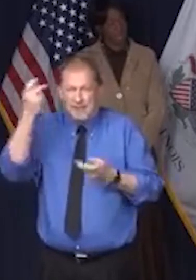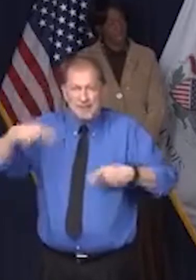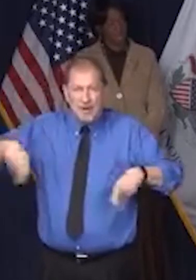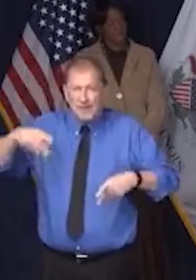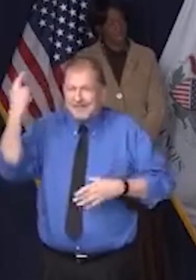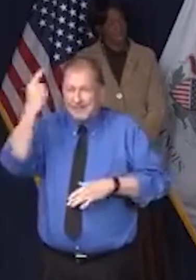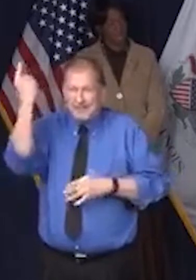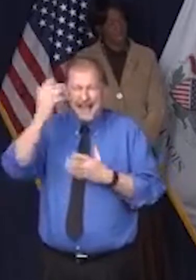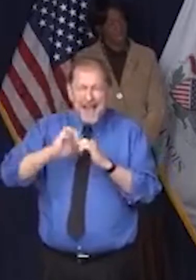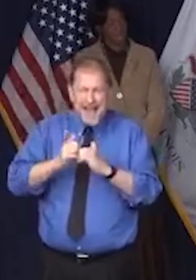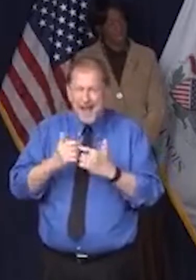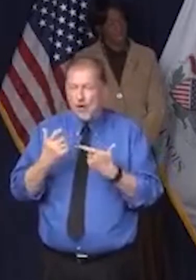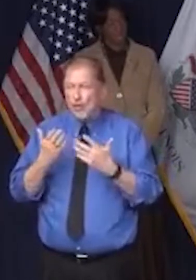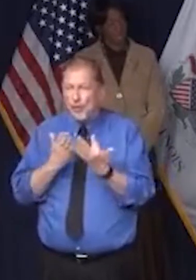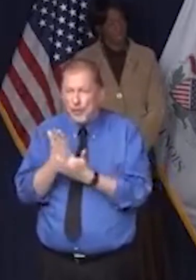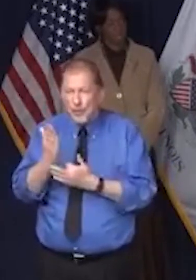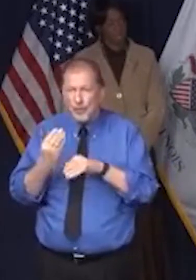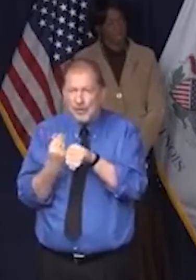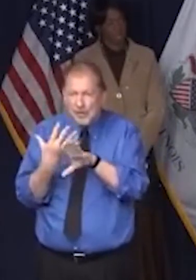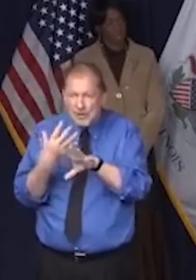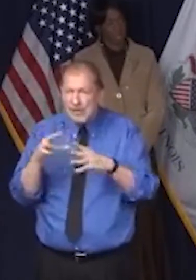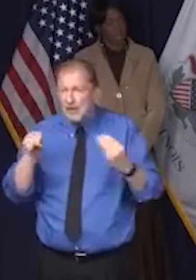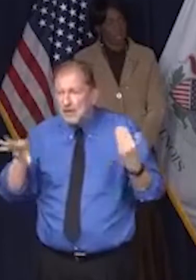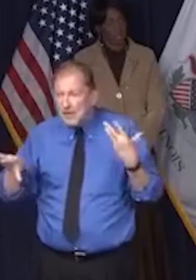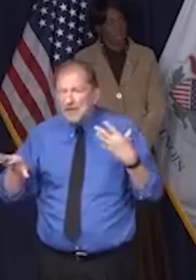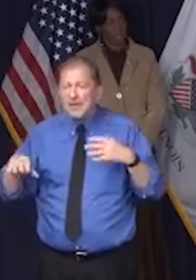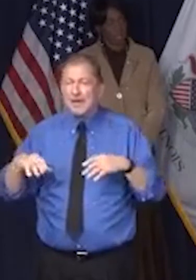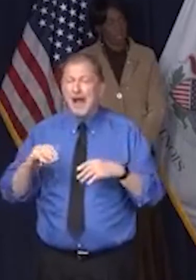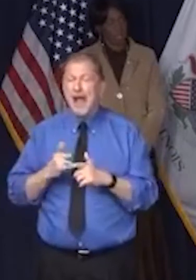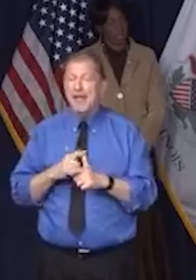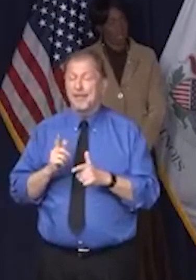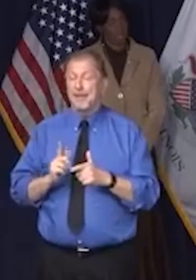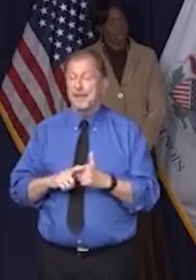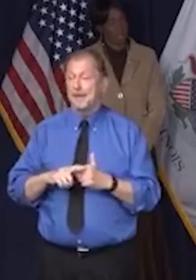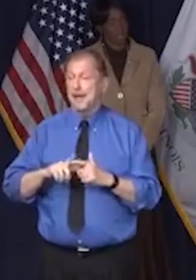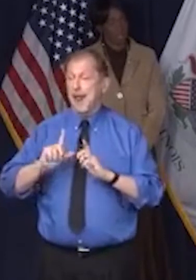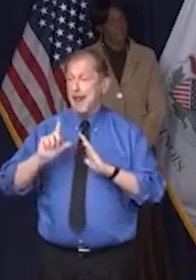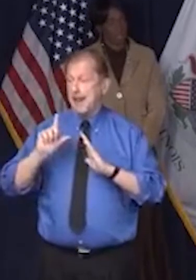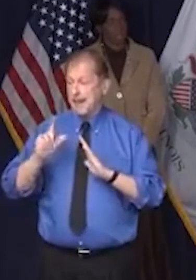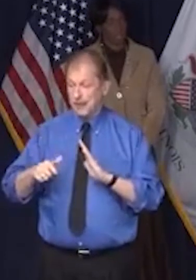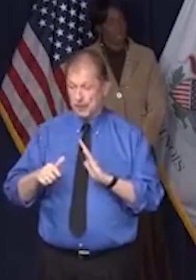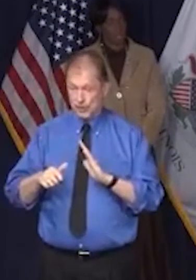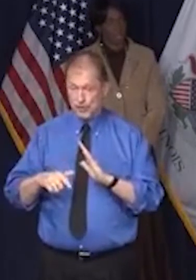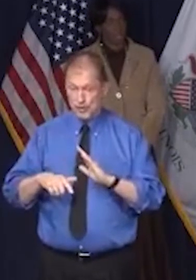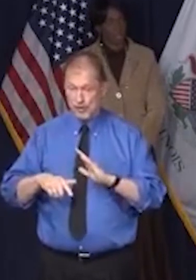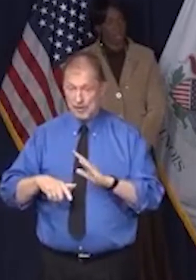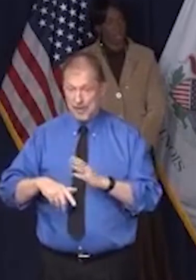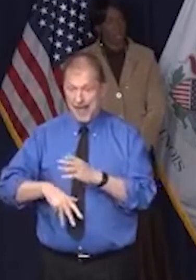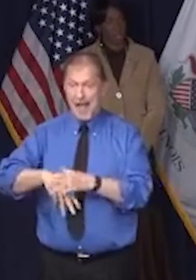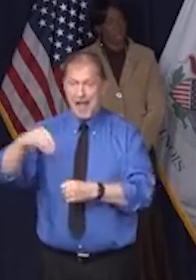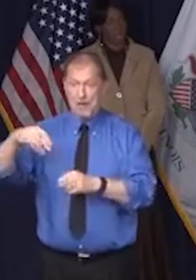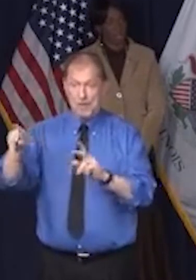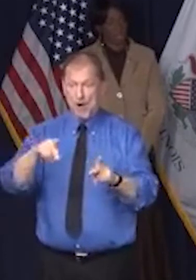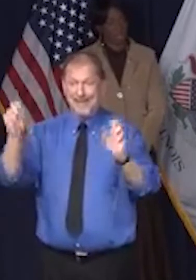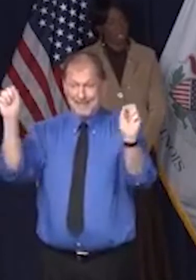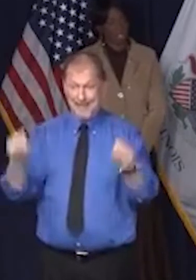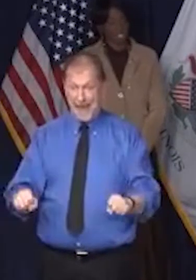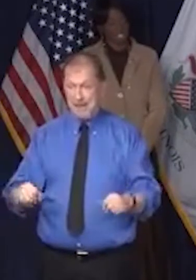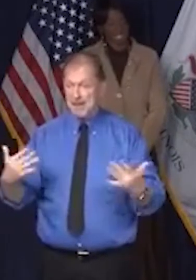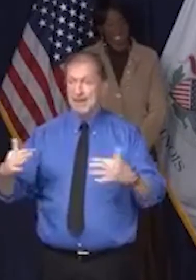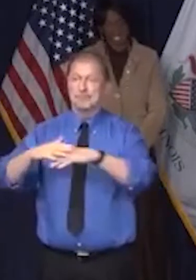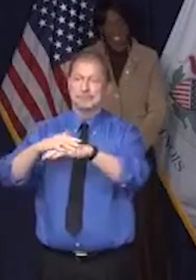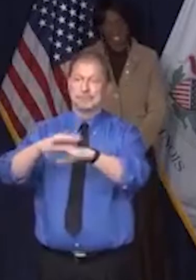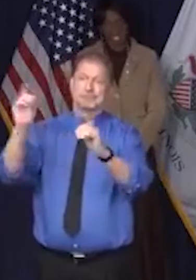do that online. And then, you know, as soon as people are able to gather, I know that there will be celebrations planned, and I'm looking forward to